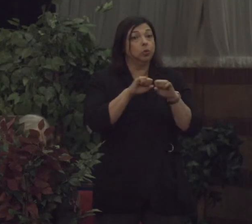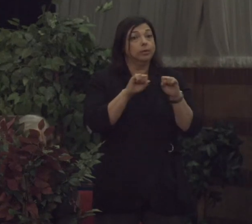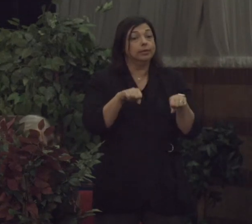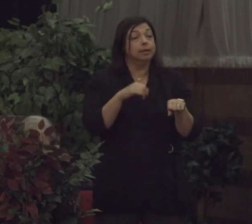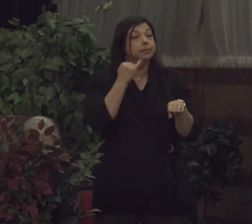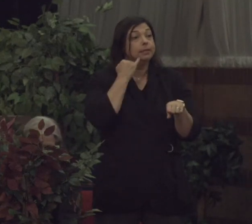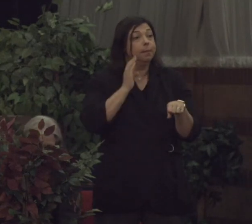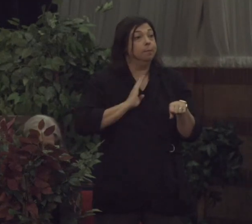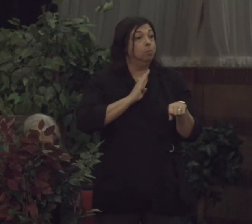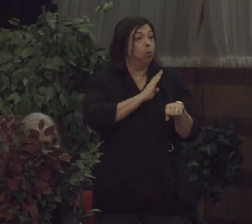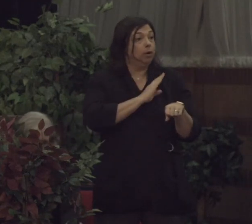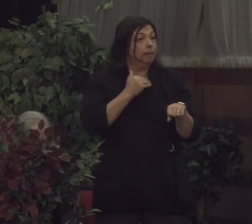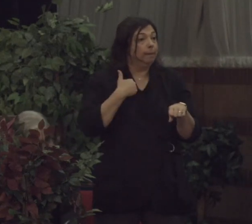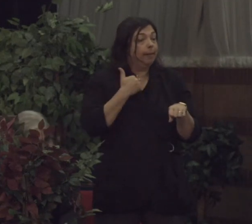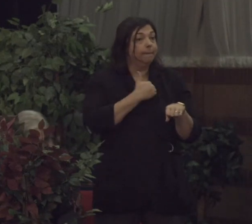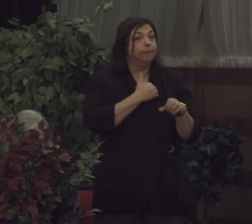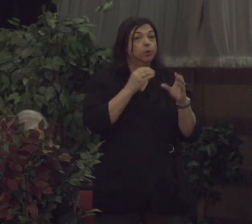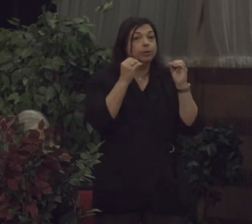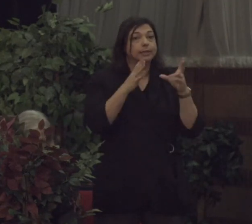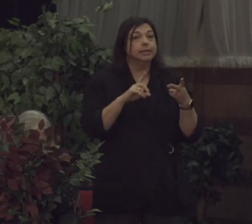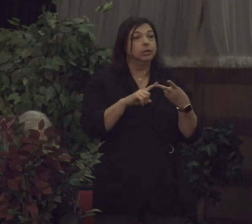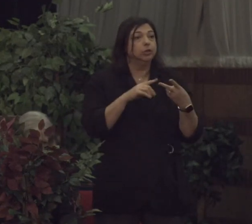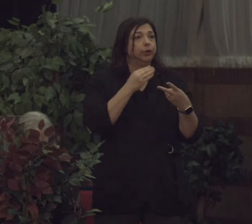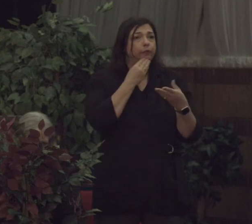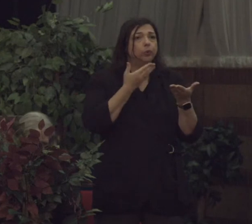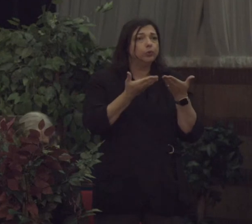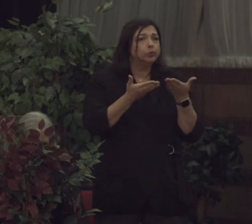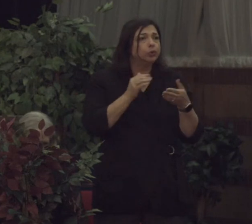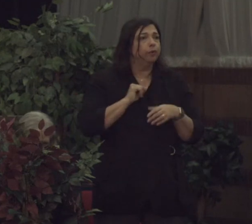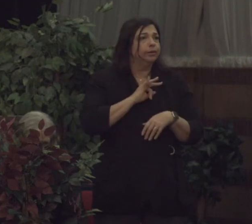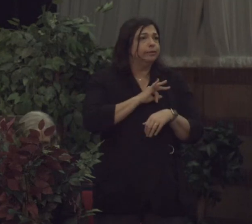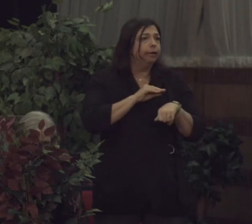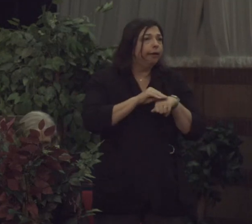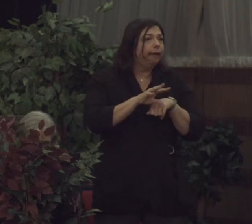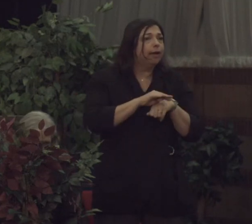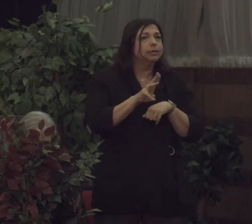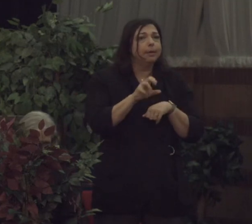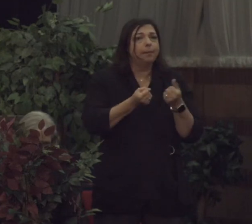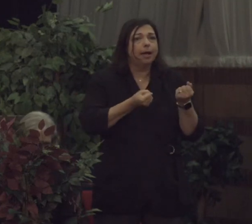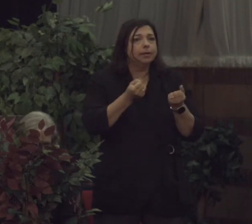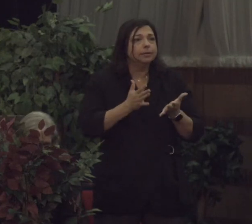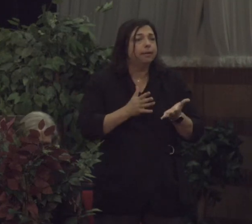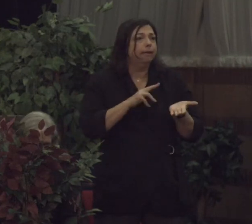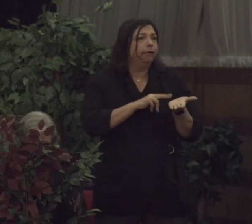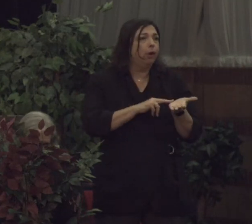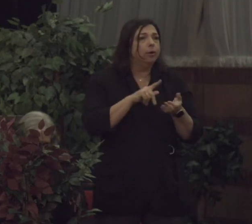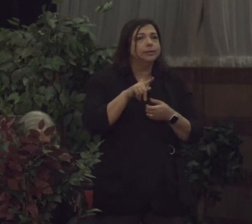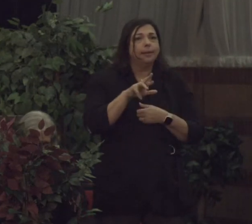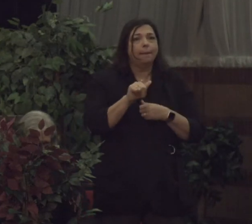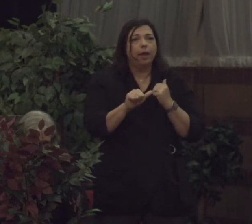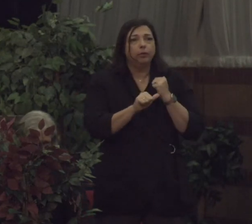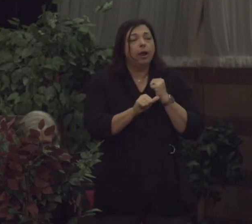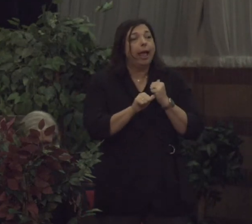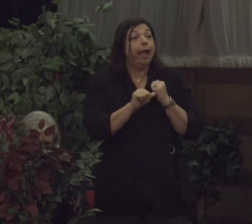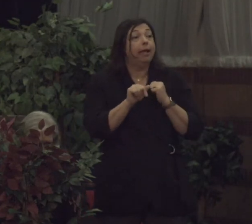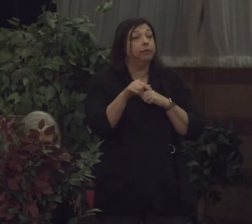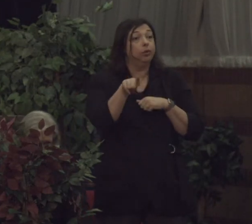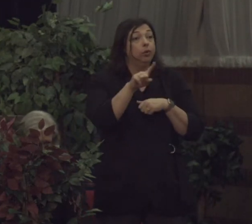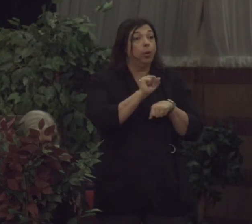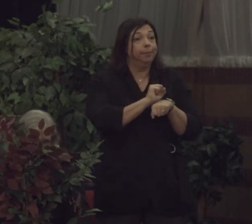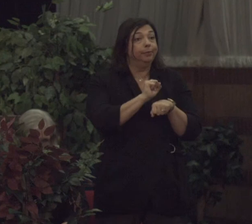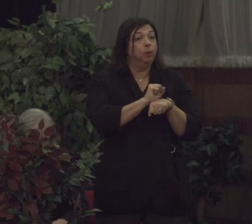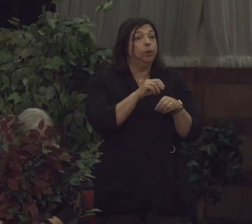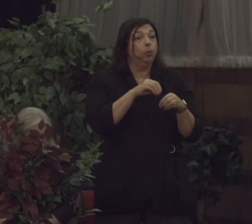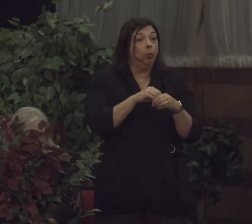board member, a teacher, food service staff, counselor, bus operator, nurse, paraeducator, if you are an employee of St.